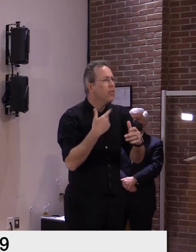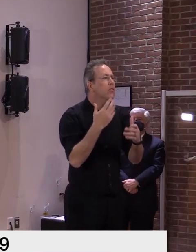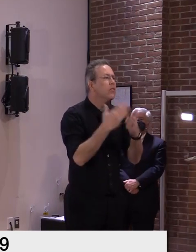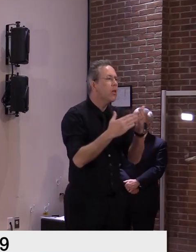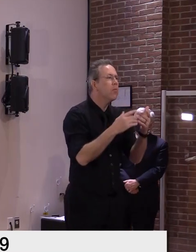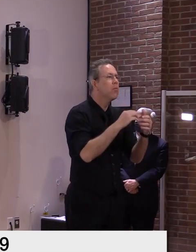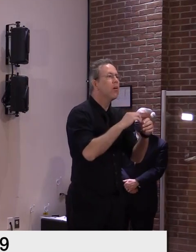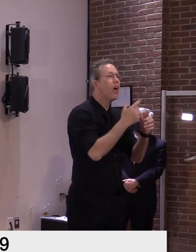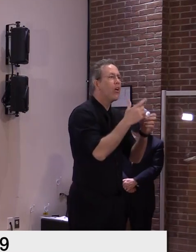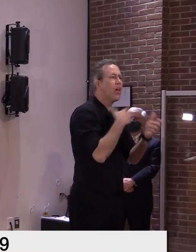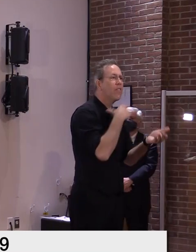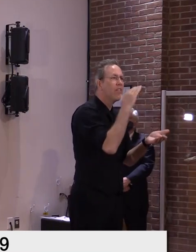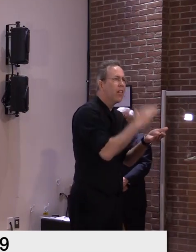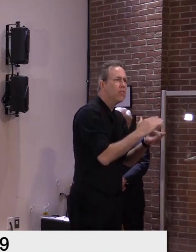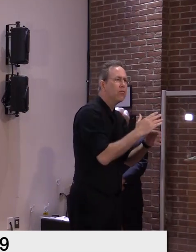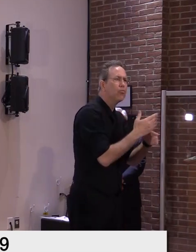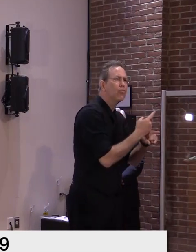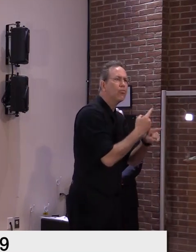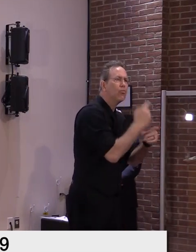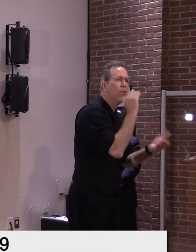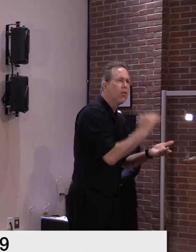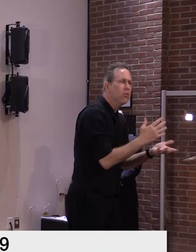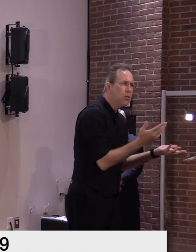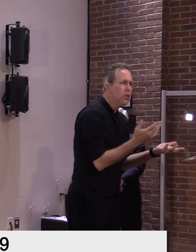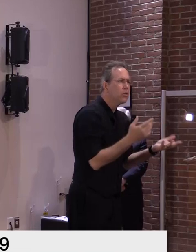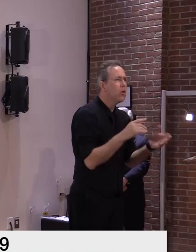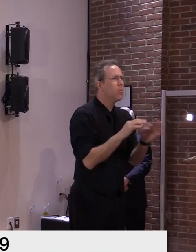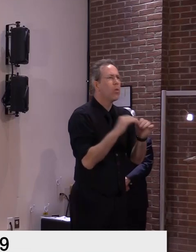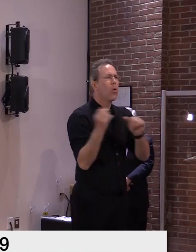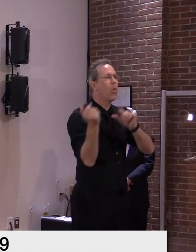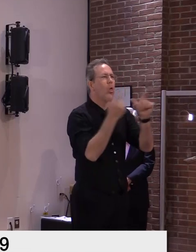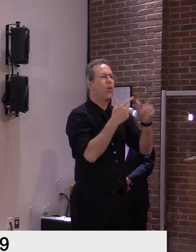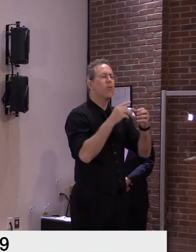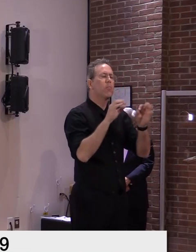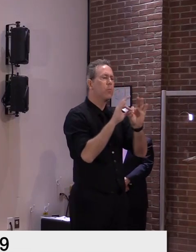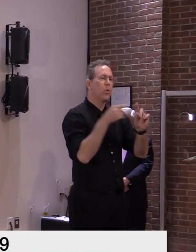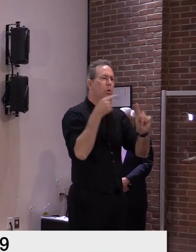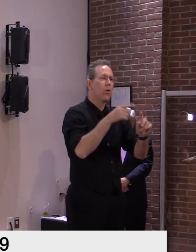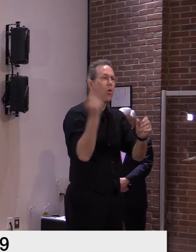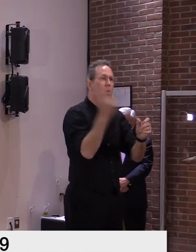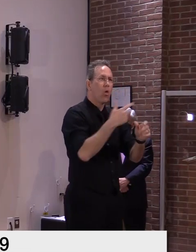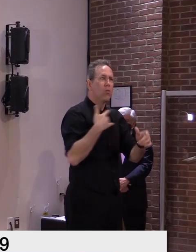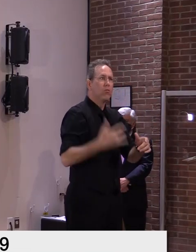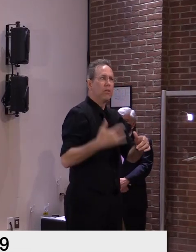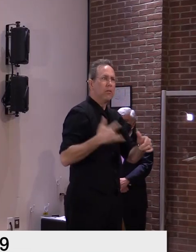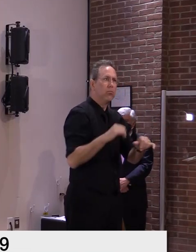than the average, but they're all trending in the same direction. Does that help you?